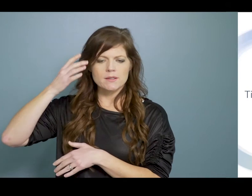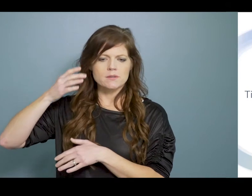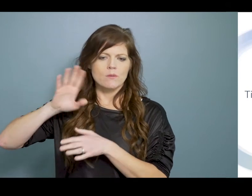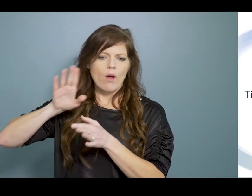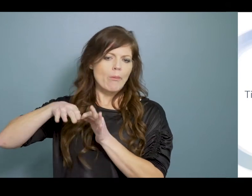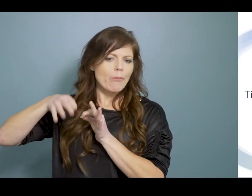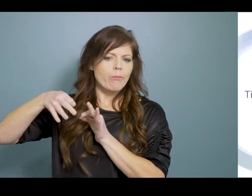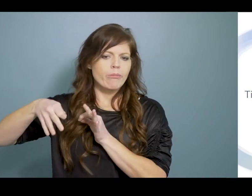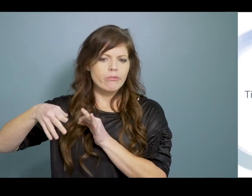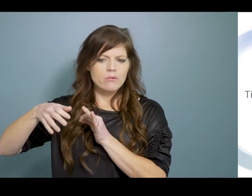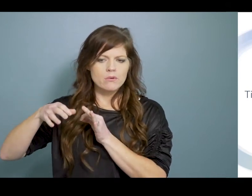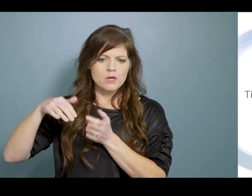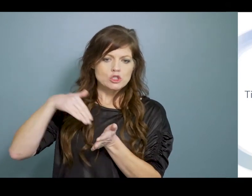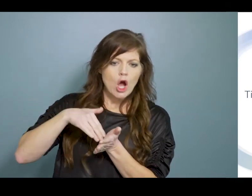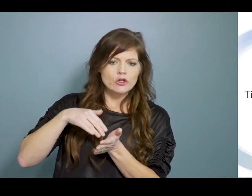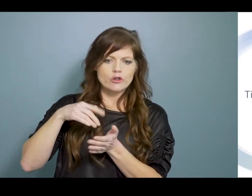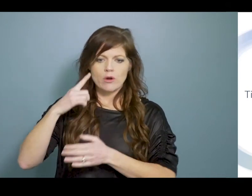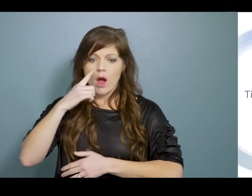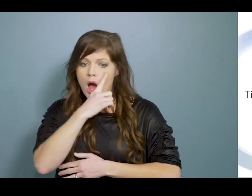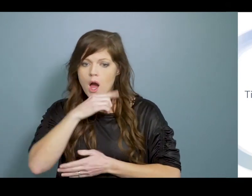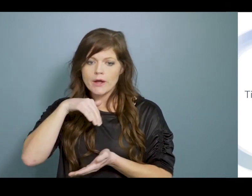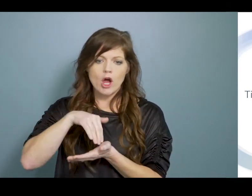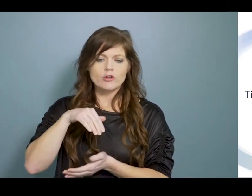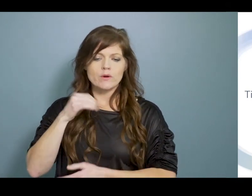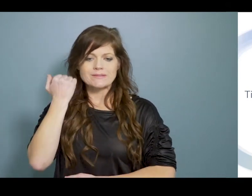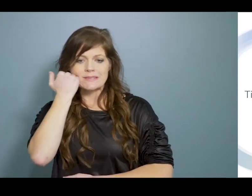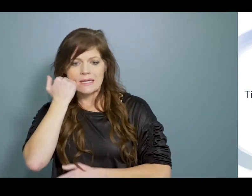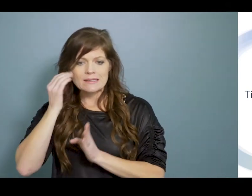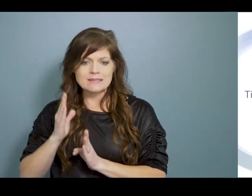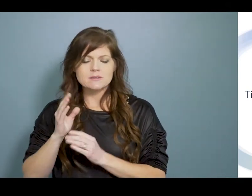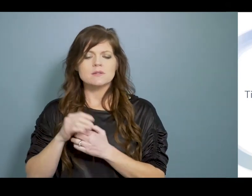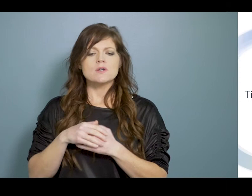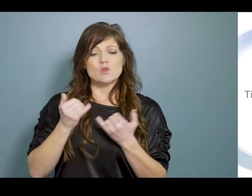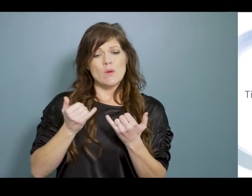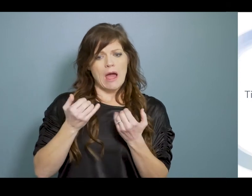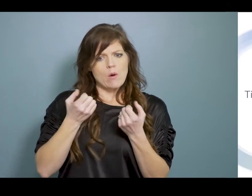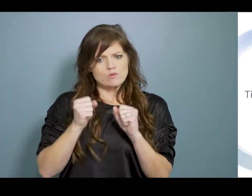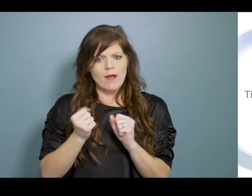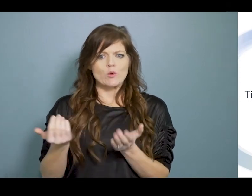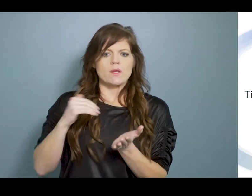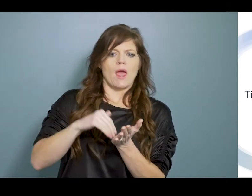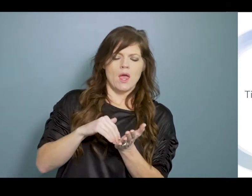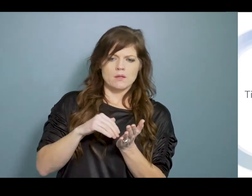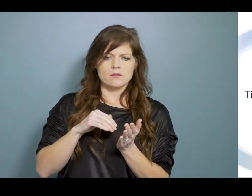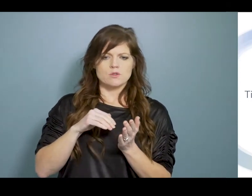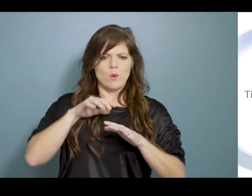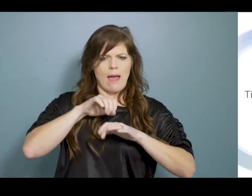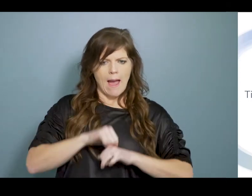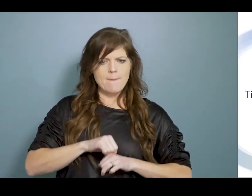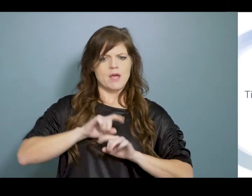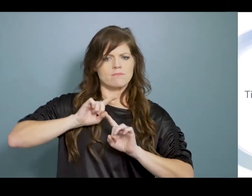off doctor, dentist, eye doctor. So trying to get back into the habit of doing things